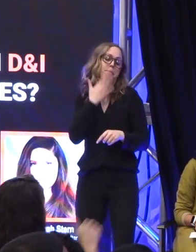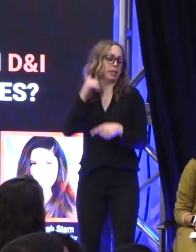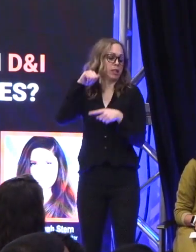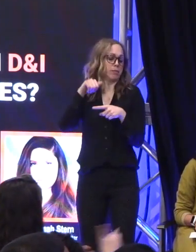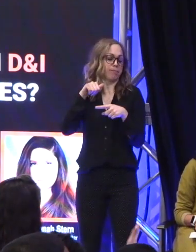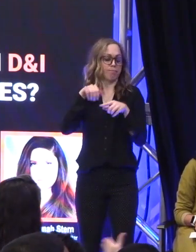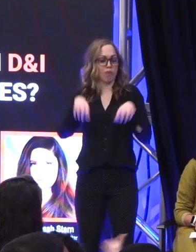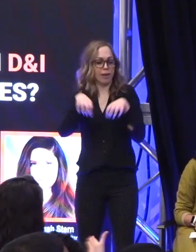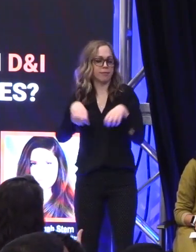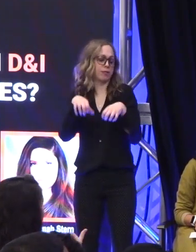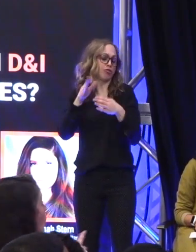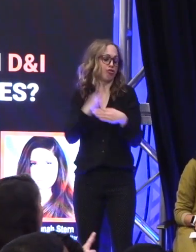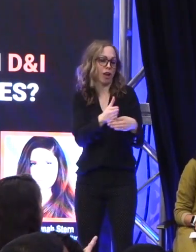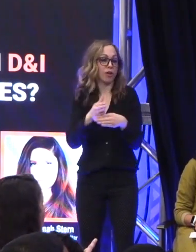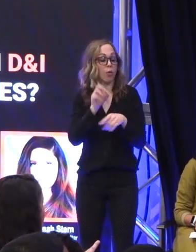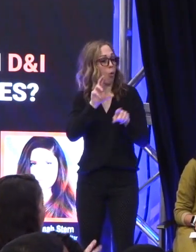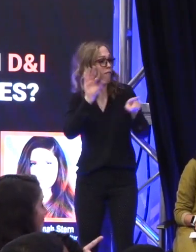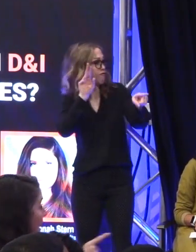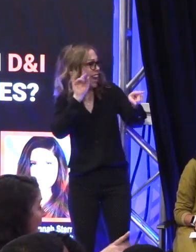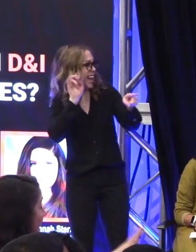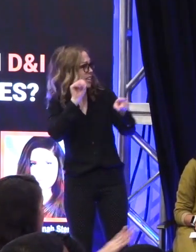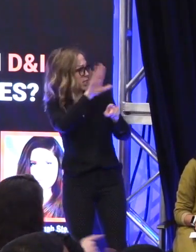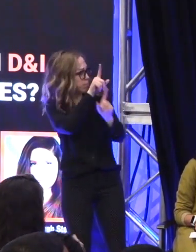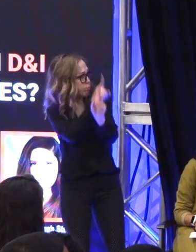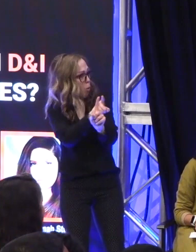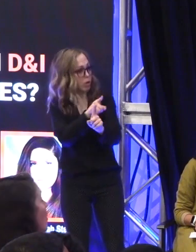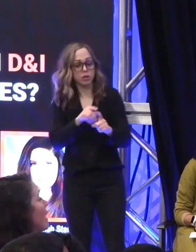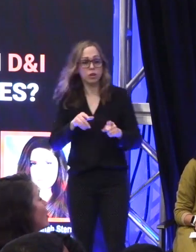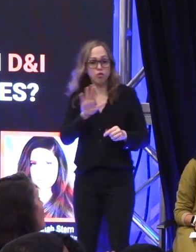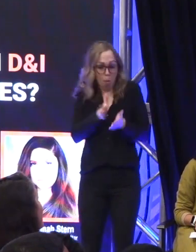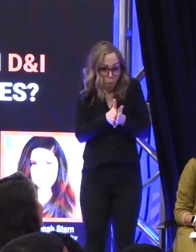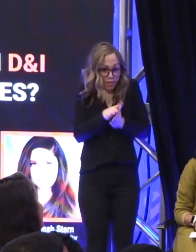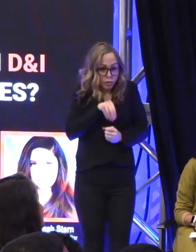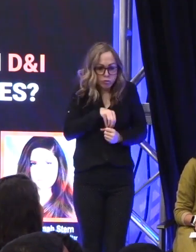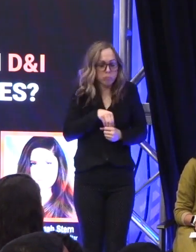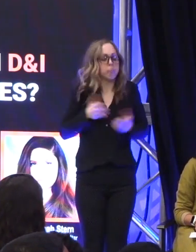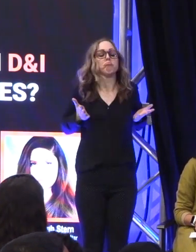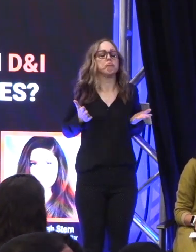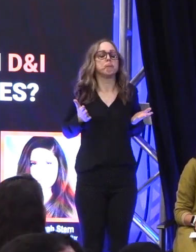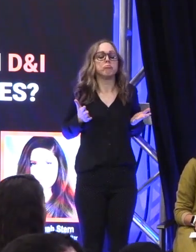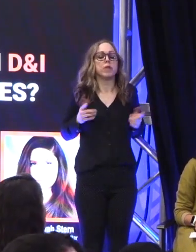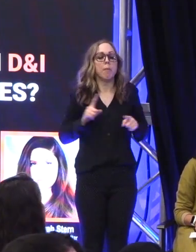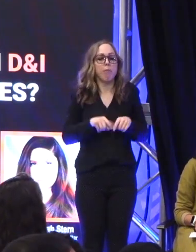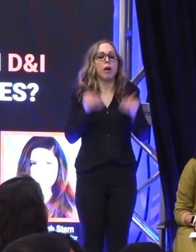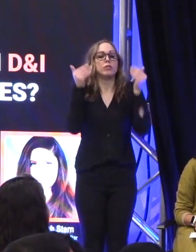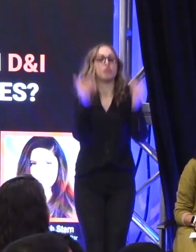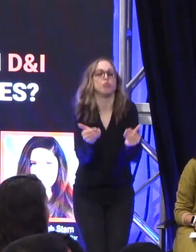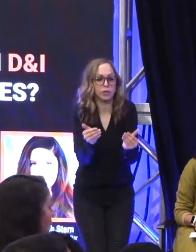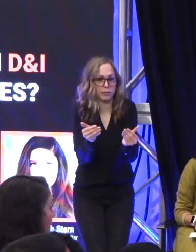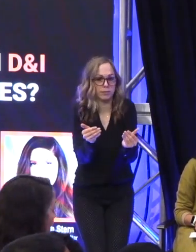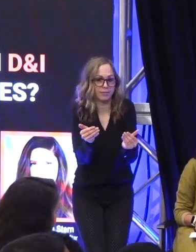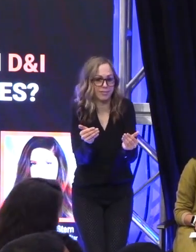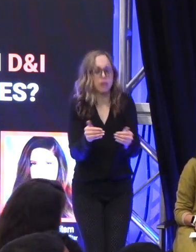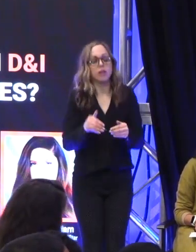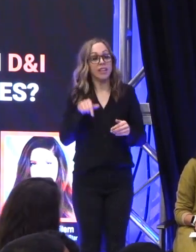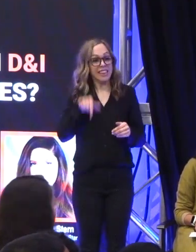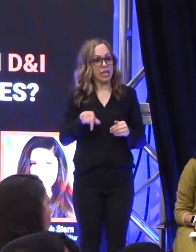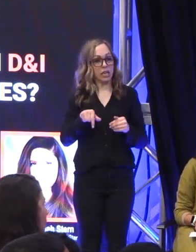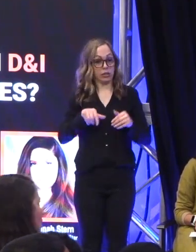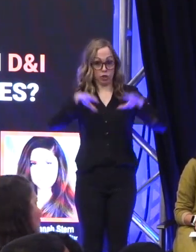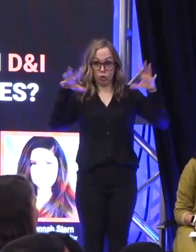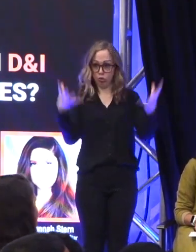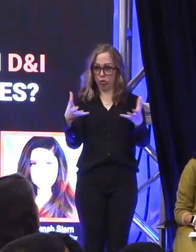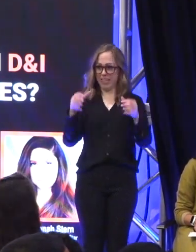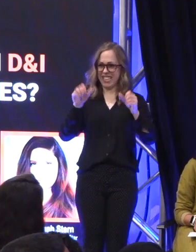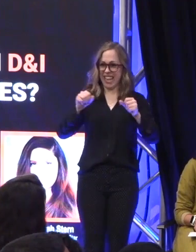or, you know, Franklin's point, you know, like if you, you know, whatever your motivation, right, let's get it done. And so I like these forums where we can